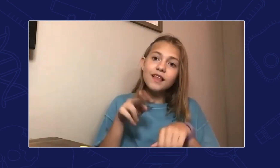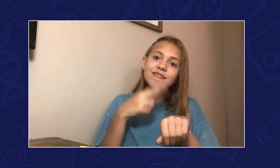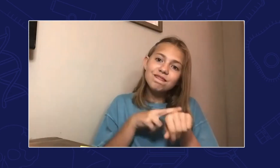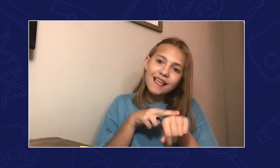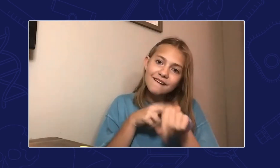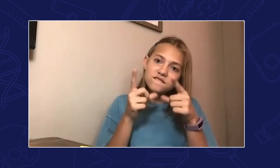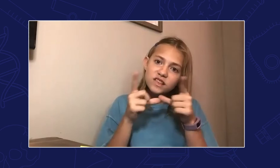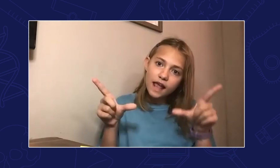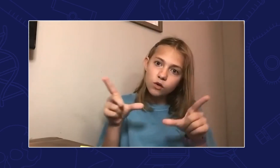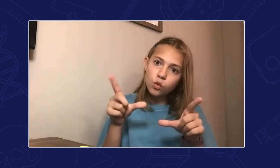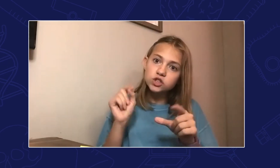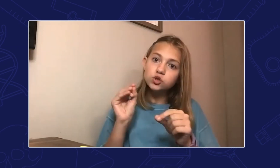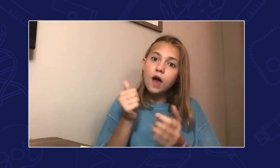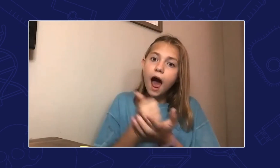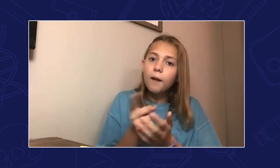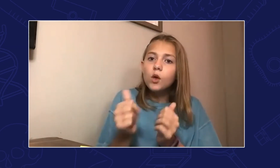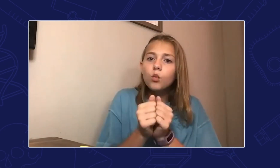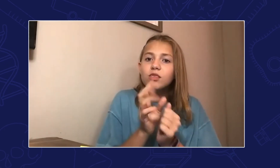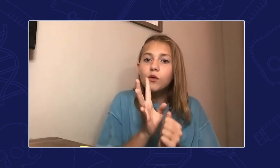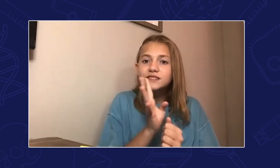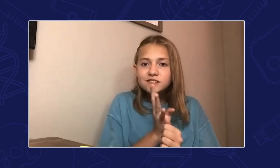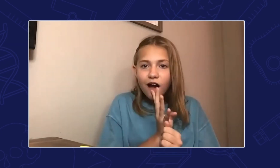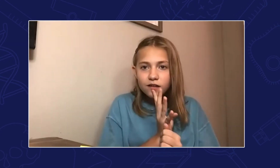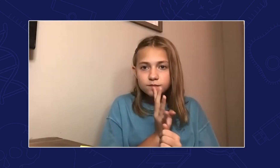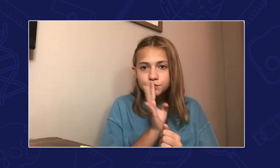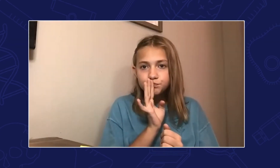they need to have a native language to help them with speaking.